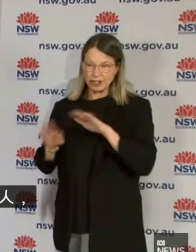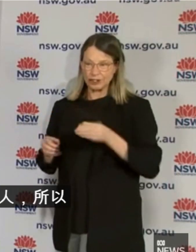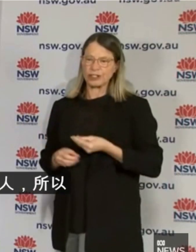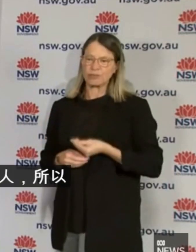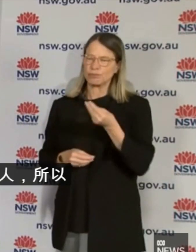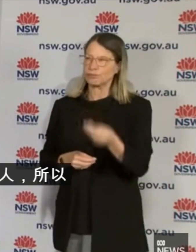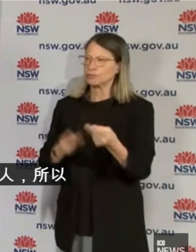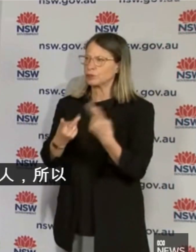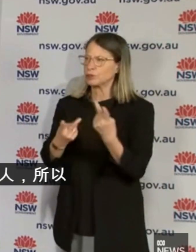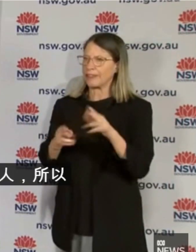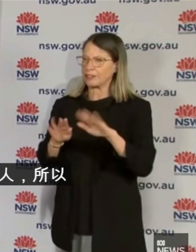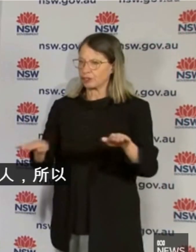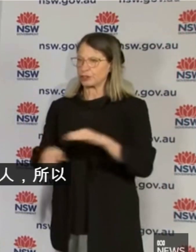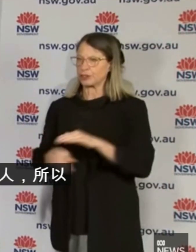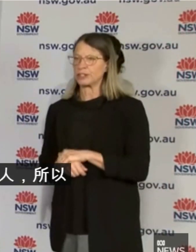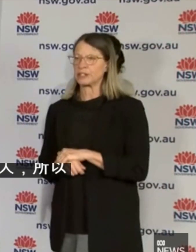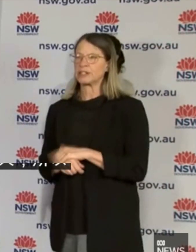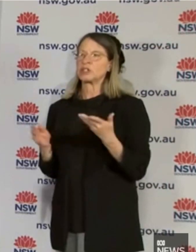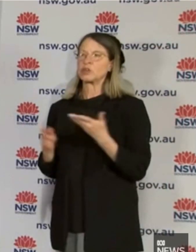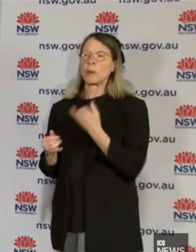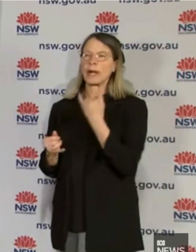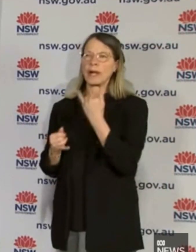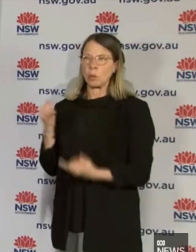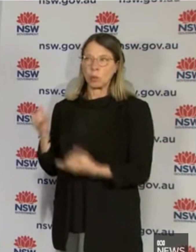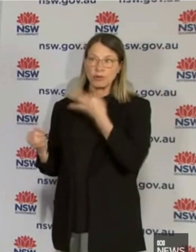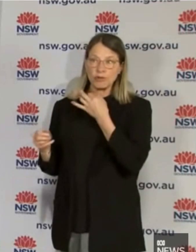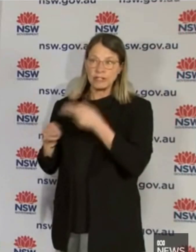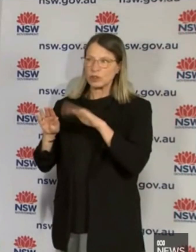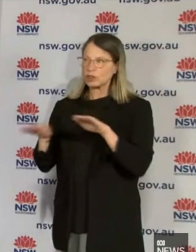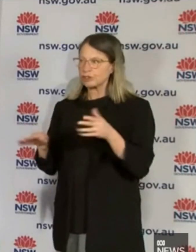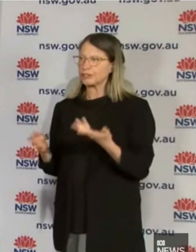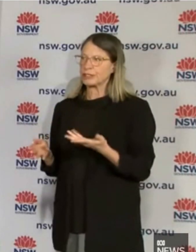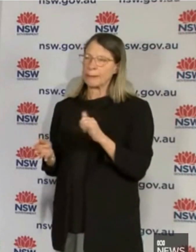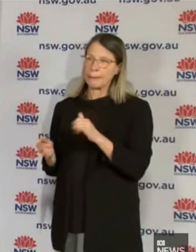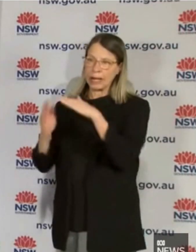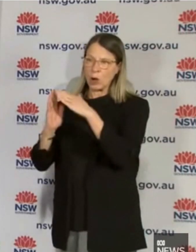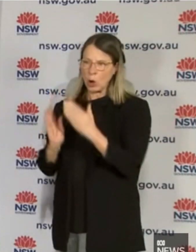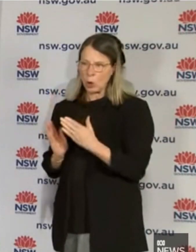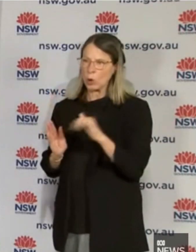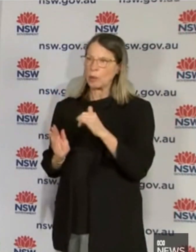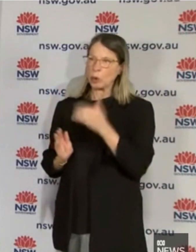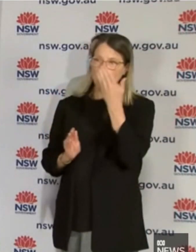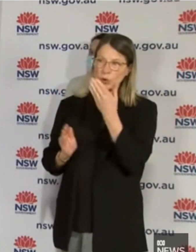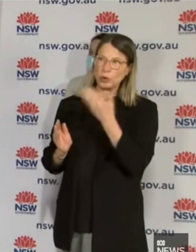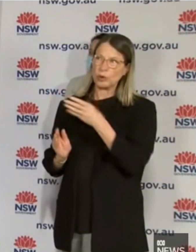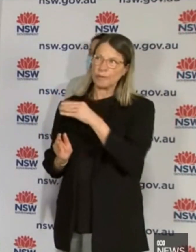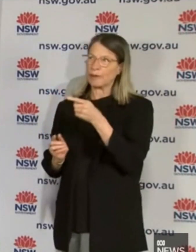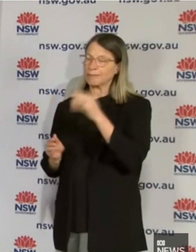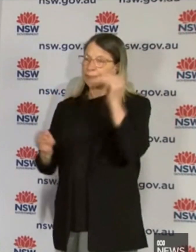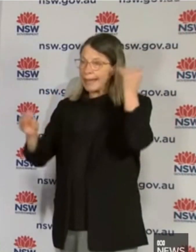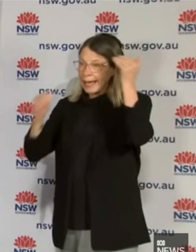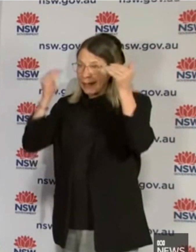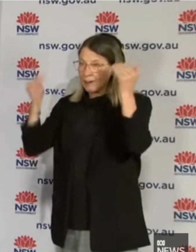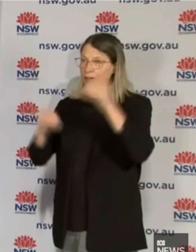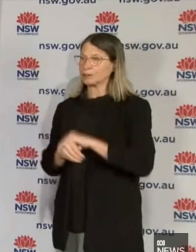them. So whether it's in a household or a school setting or a sporting team, it's important particularly to have the adult people